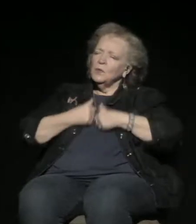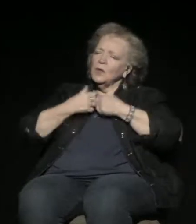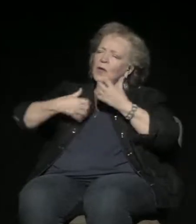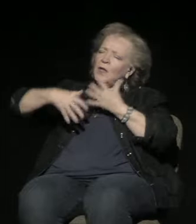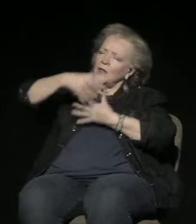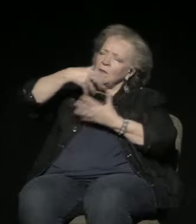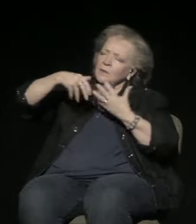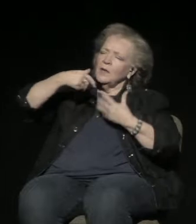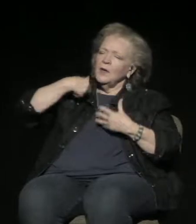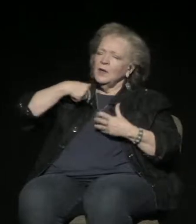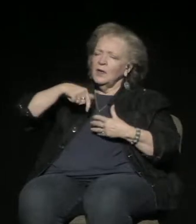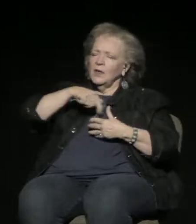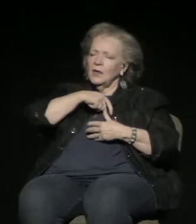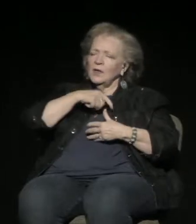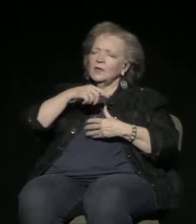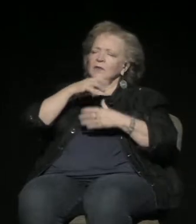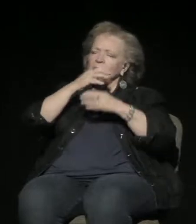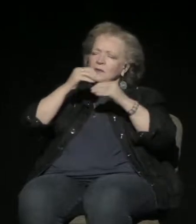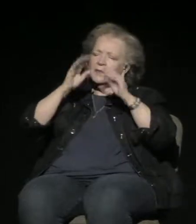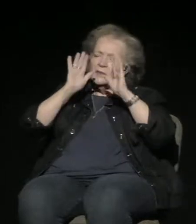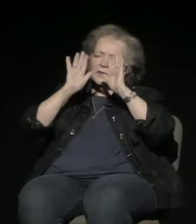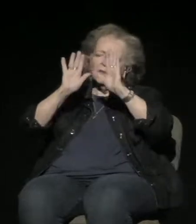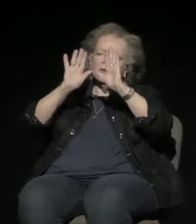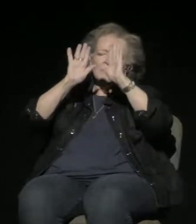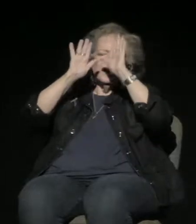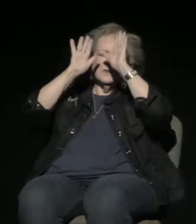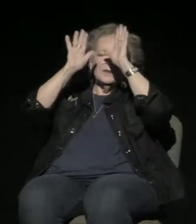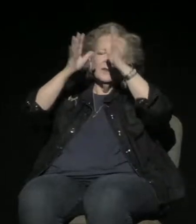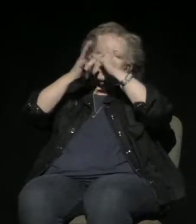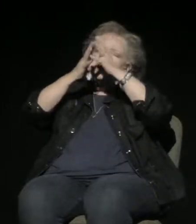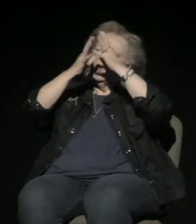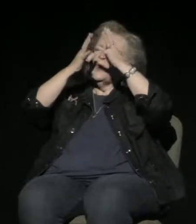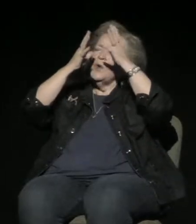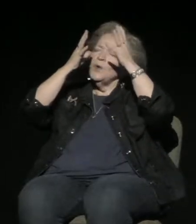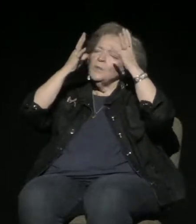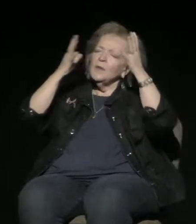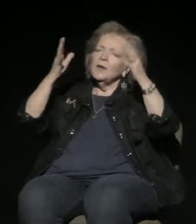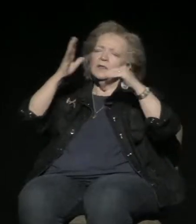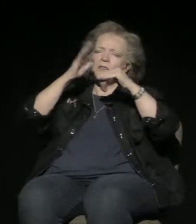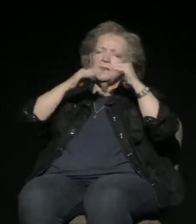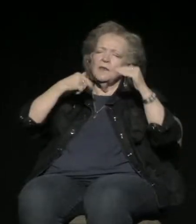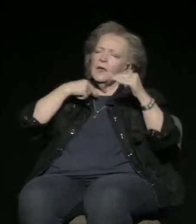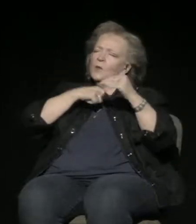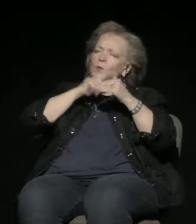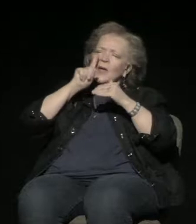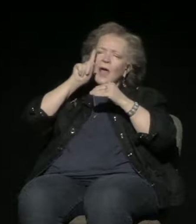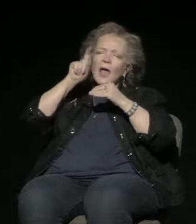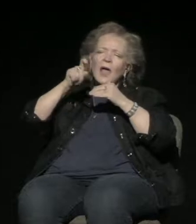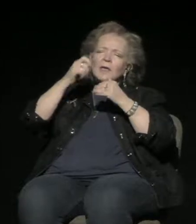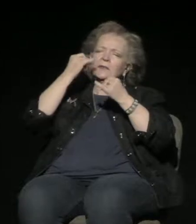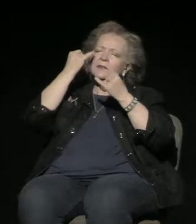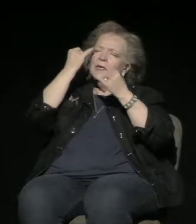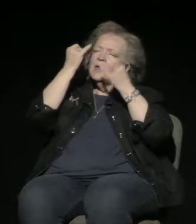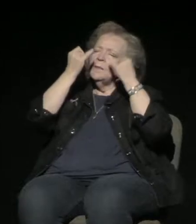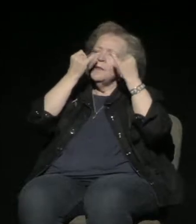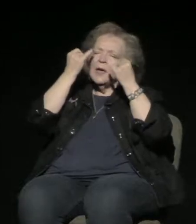within us and do immeasurably more than we could ever ask or even imagine.